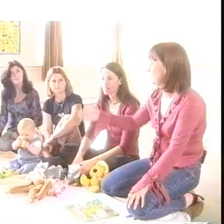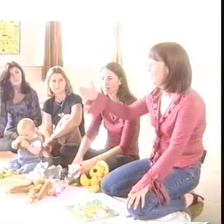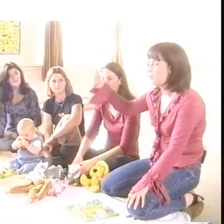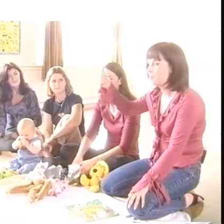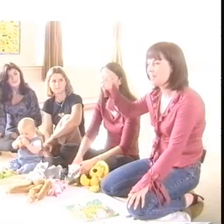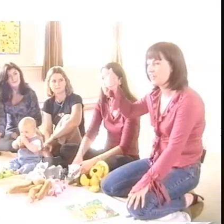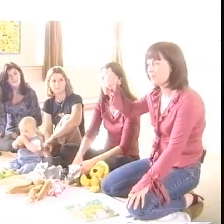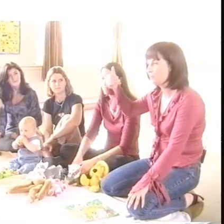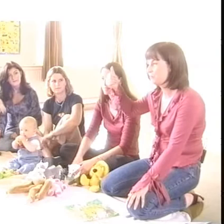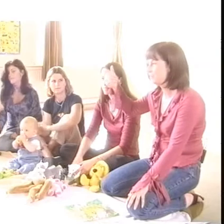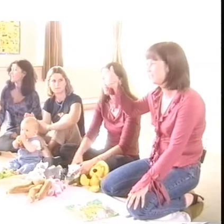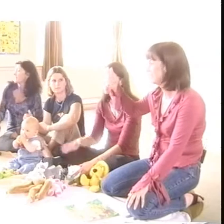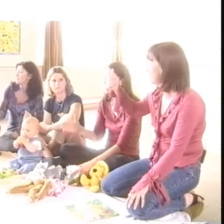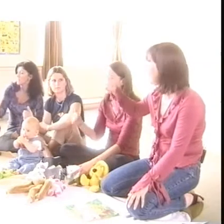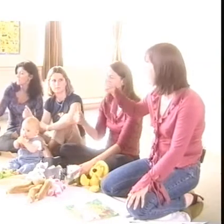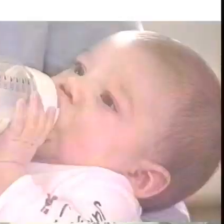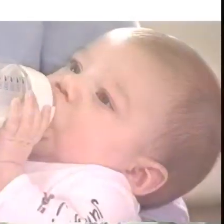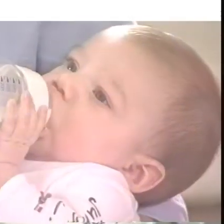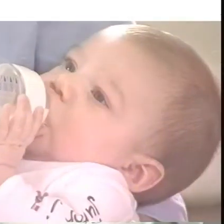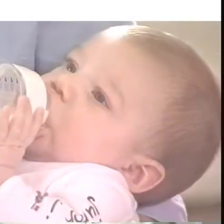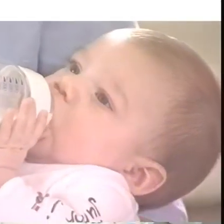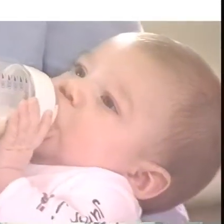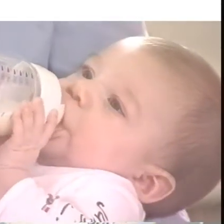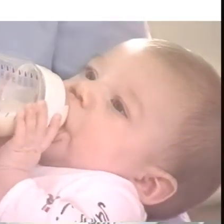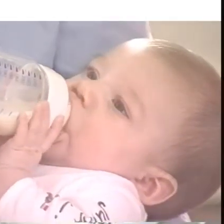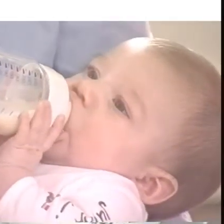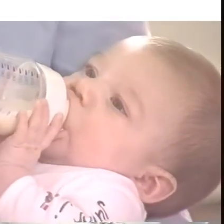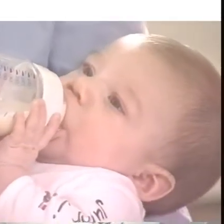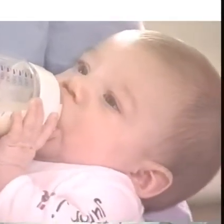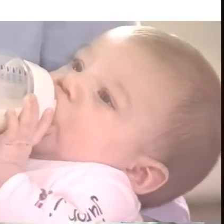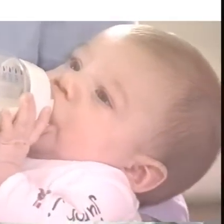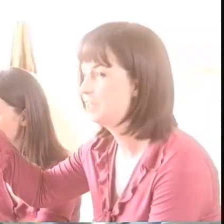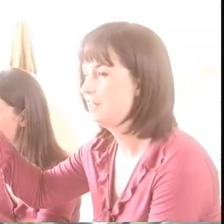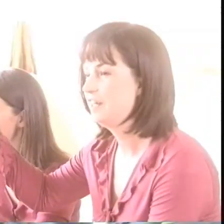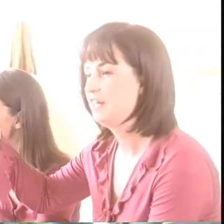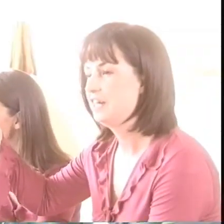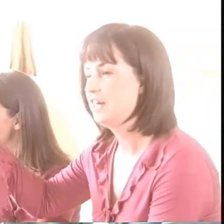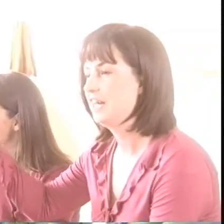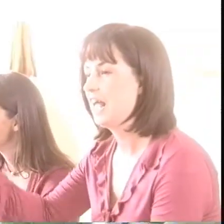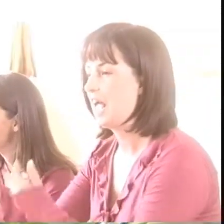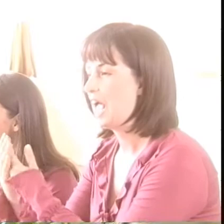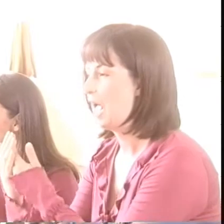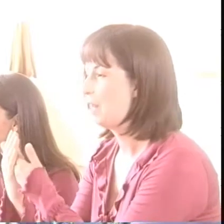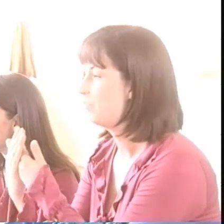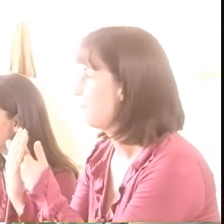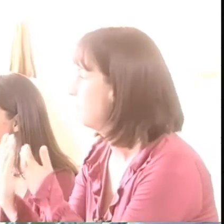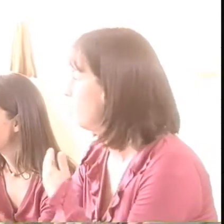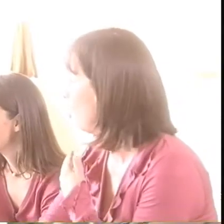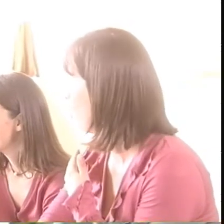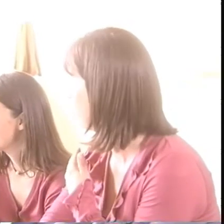developmentally, so the baby's first real need is milk. So we teach milk as a first sign, and then more, and